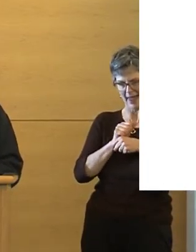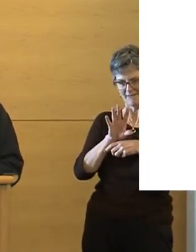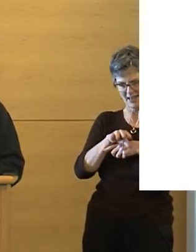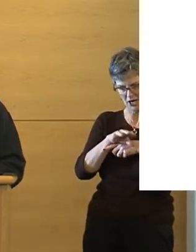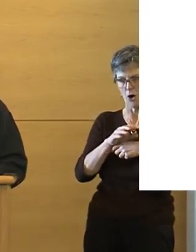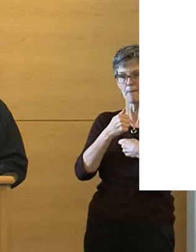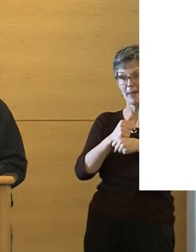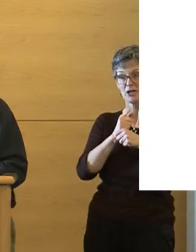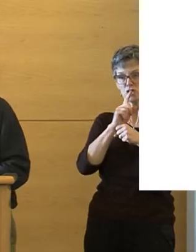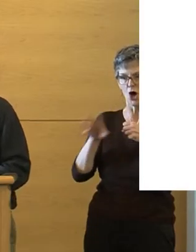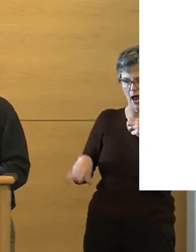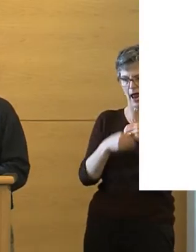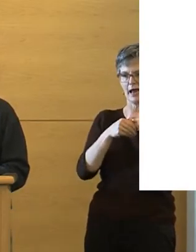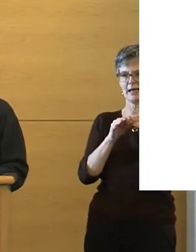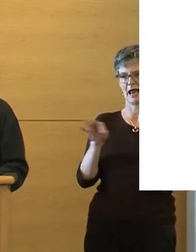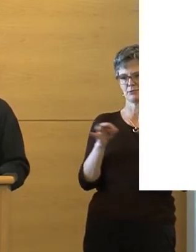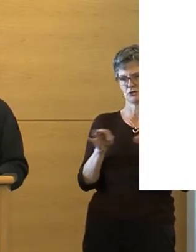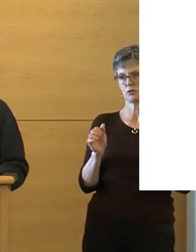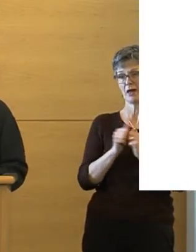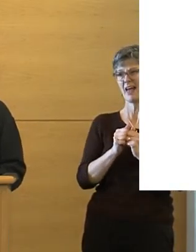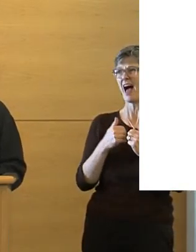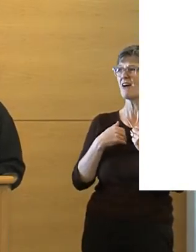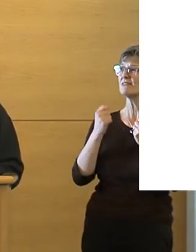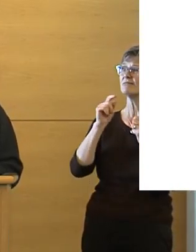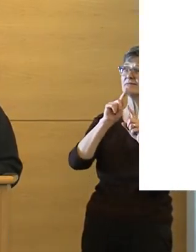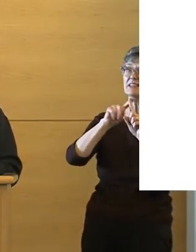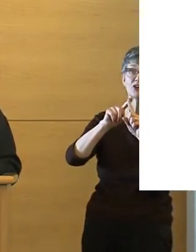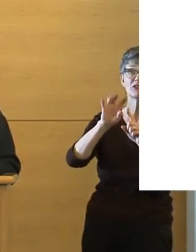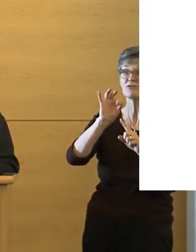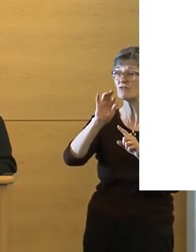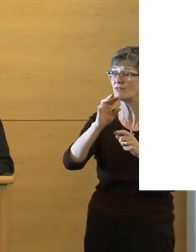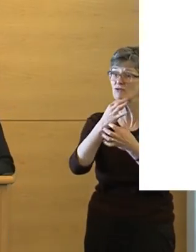yet. So then it comes down to us, authors again,